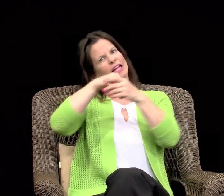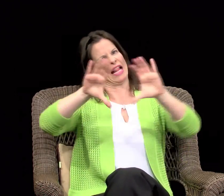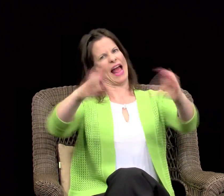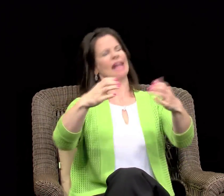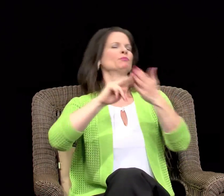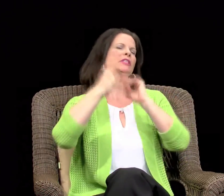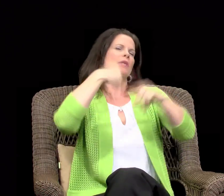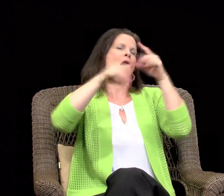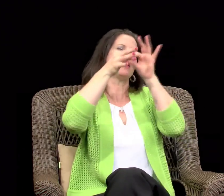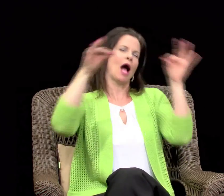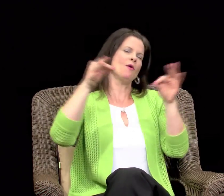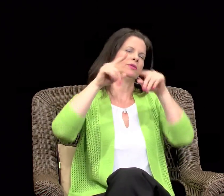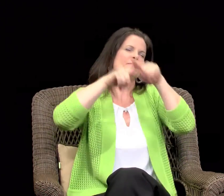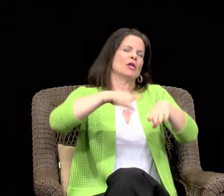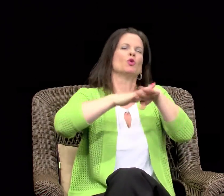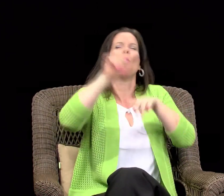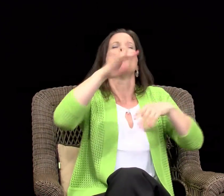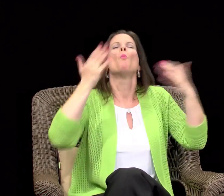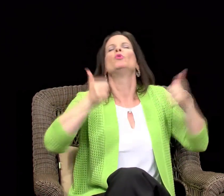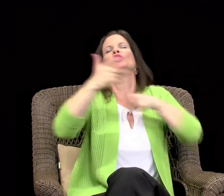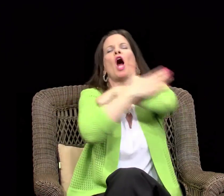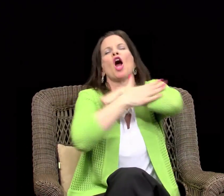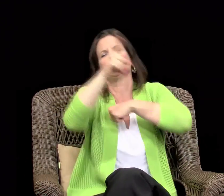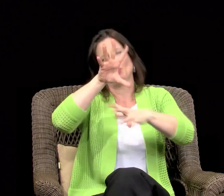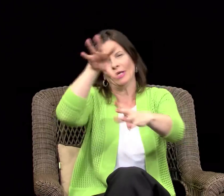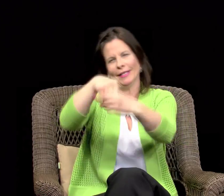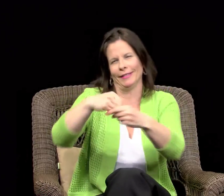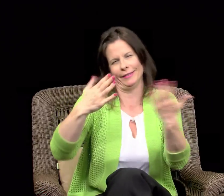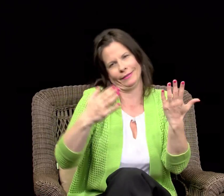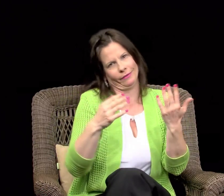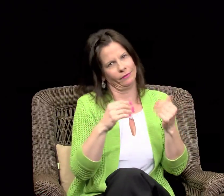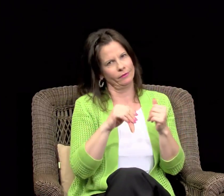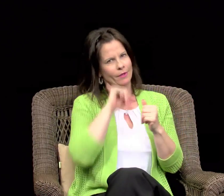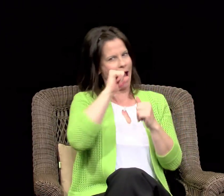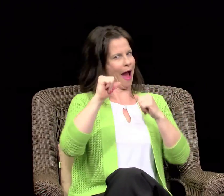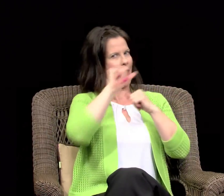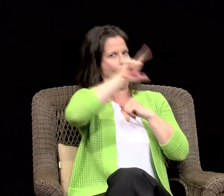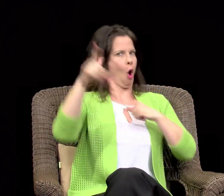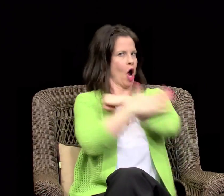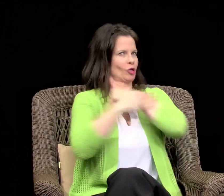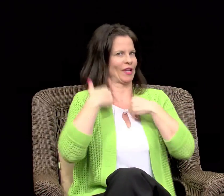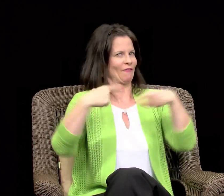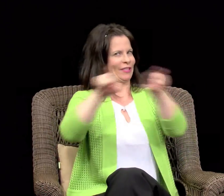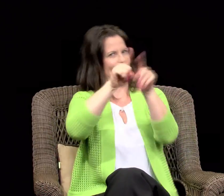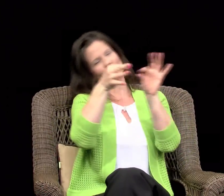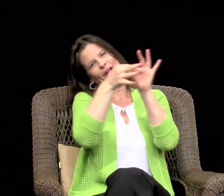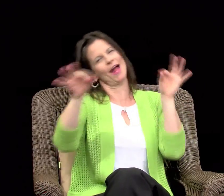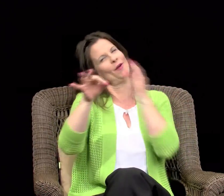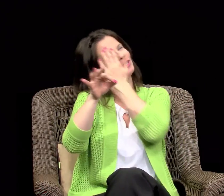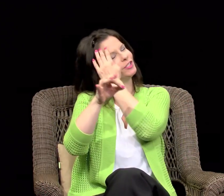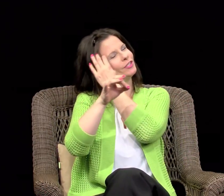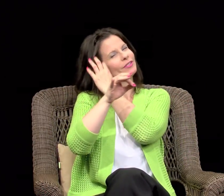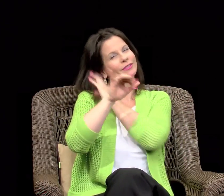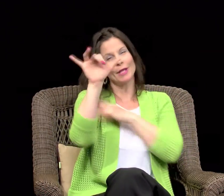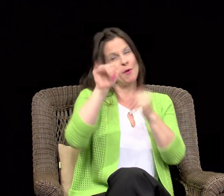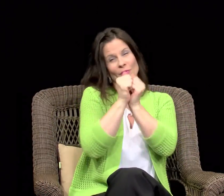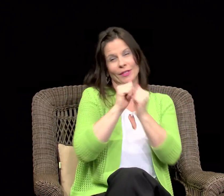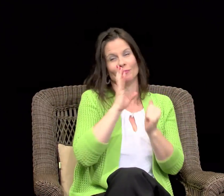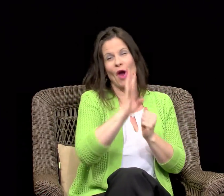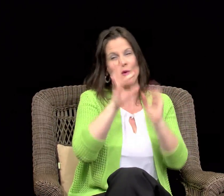any ASL, any sign language, no matter what country you're in at all, because